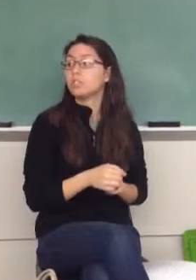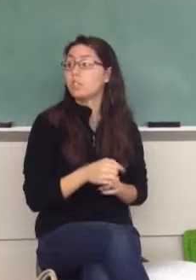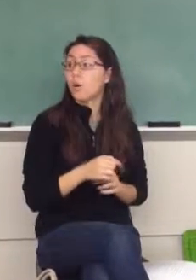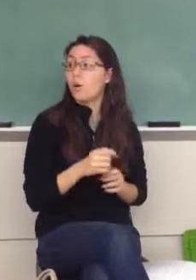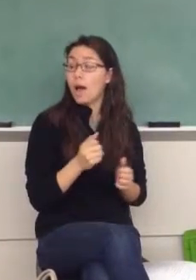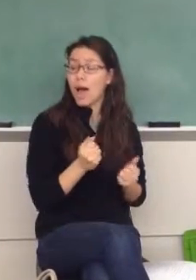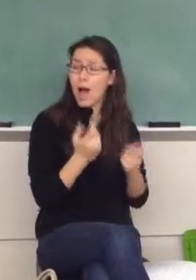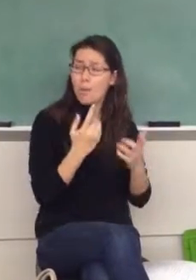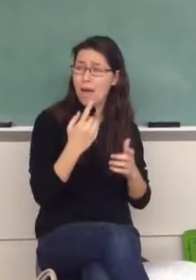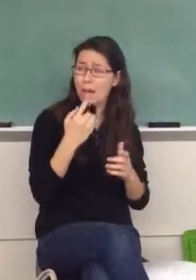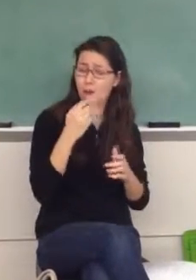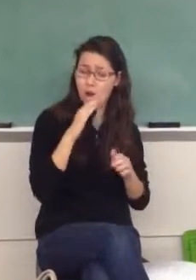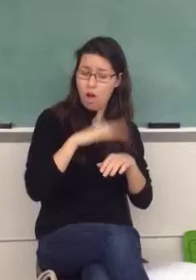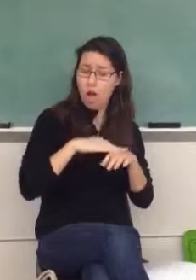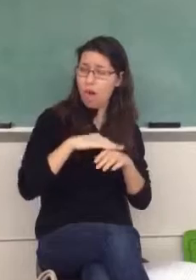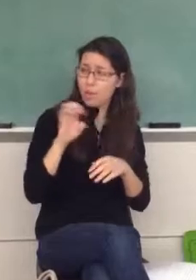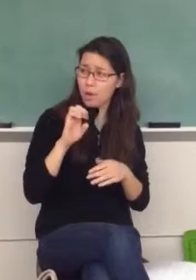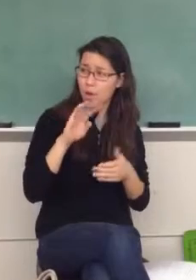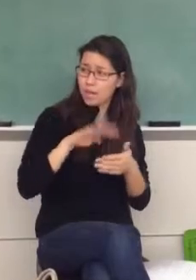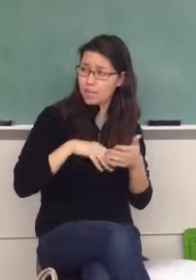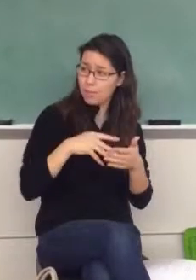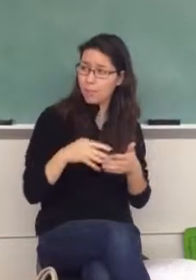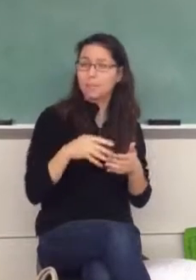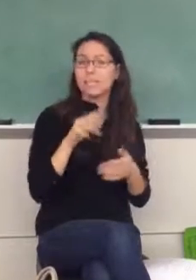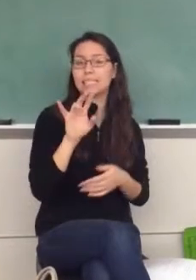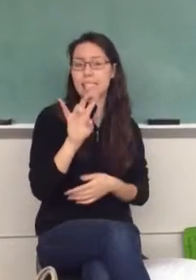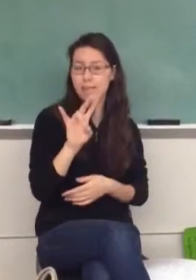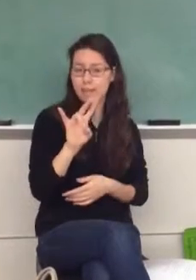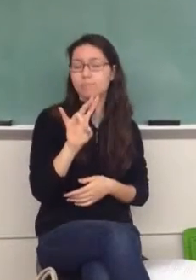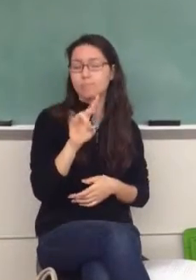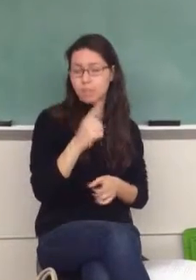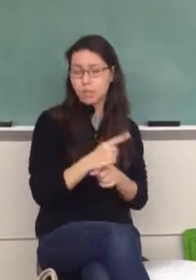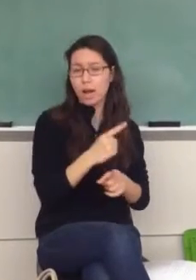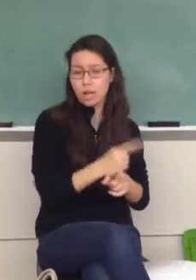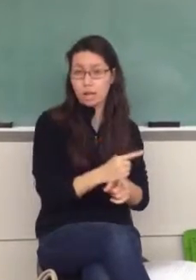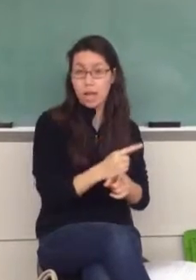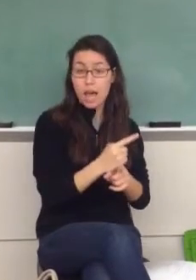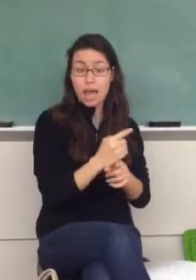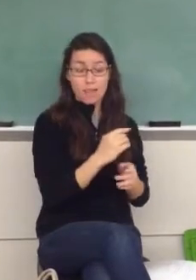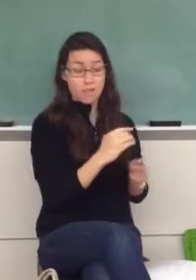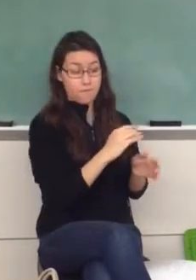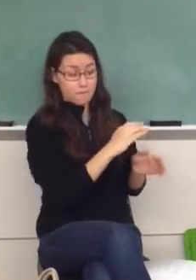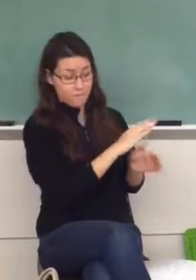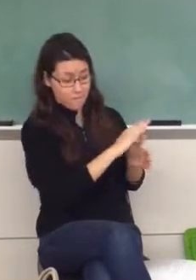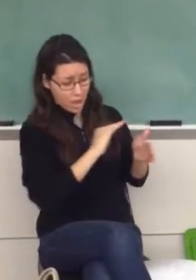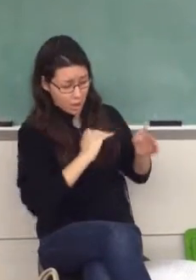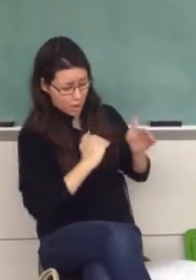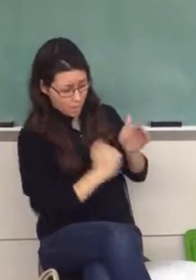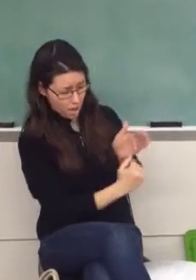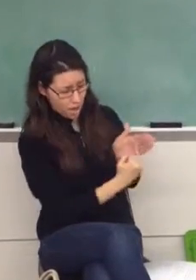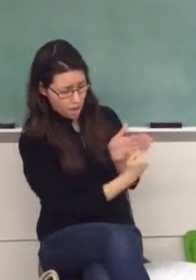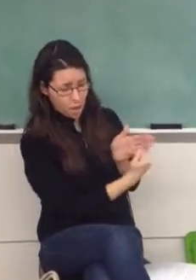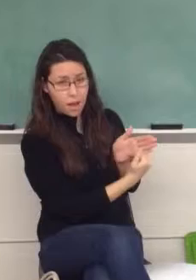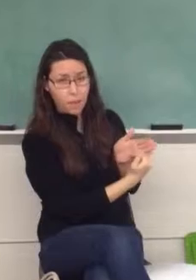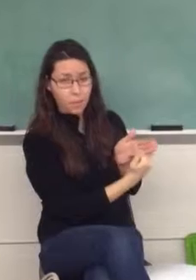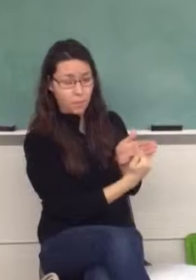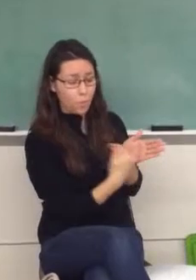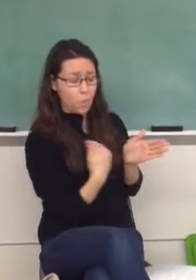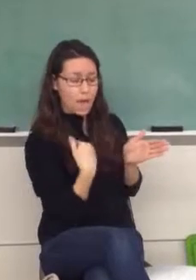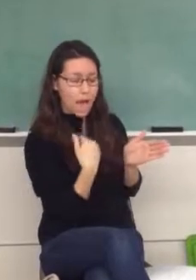Wait, but what about? Now we do have these two rows at the very bottom, the lanthanides and the actinides, and I'm going to talk about them more in a minute.